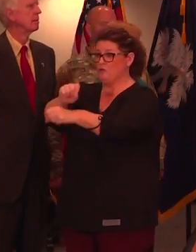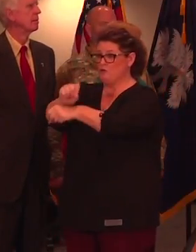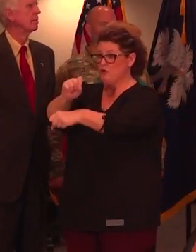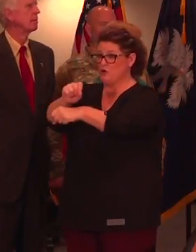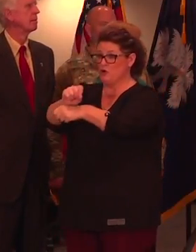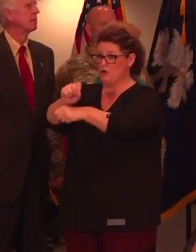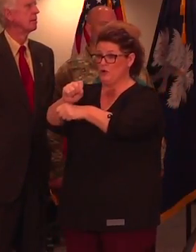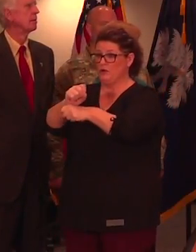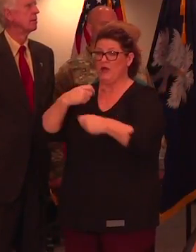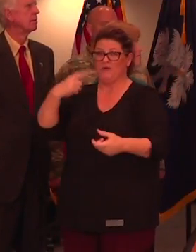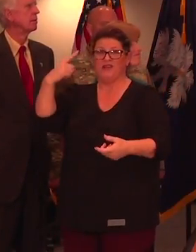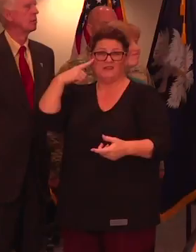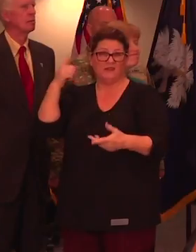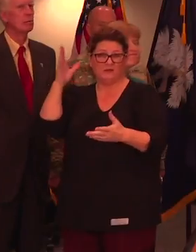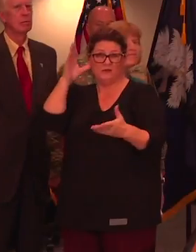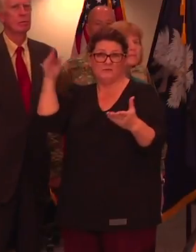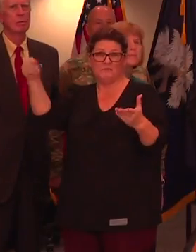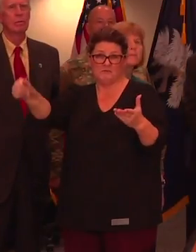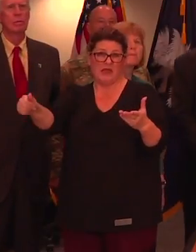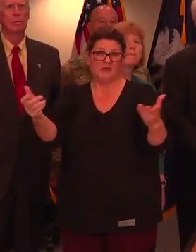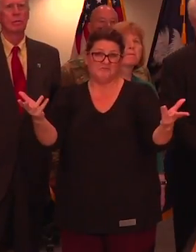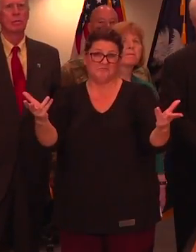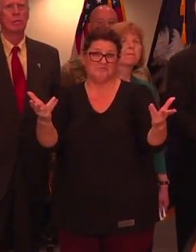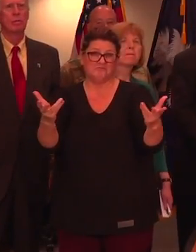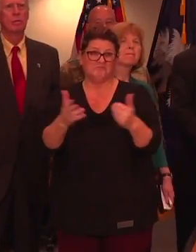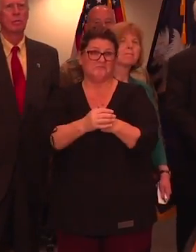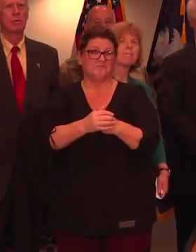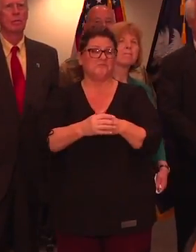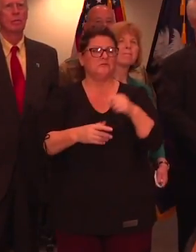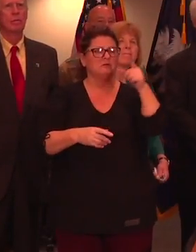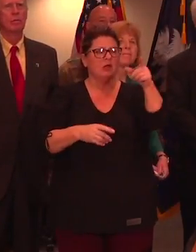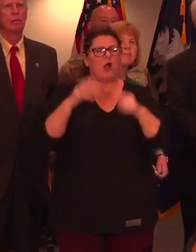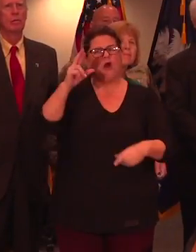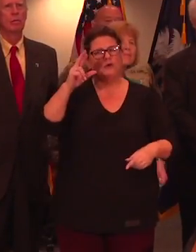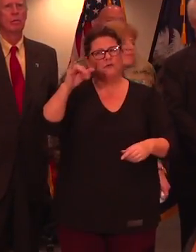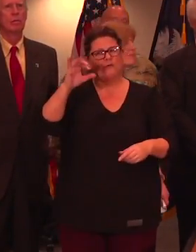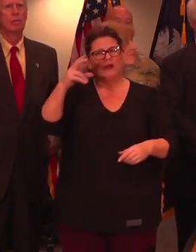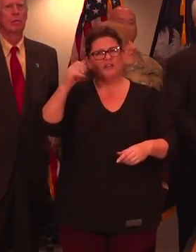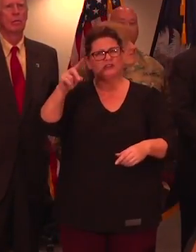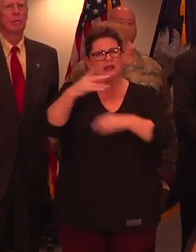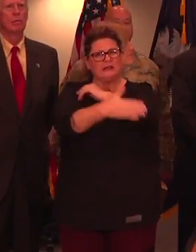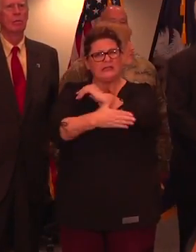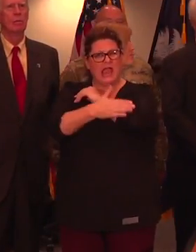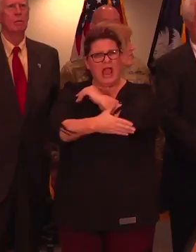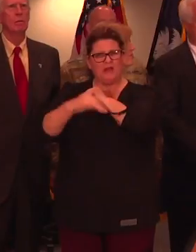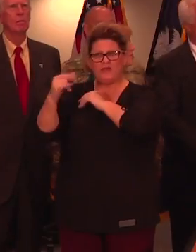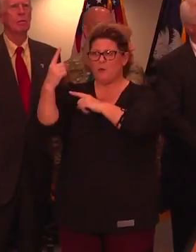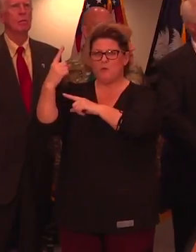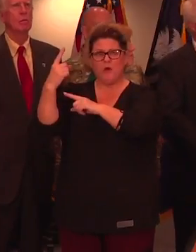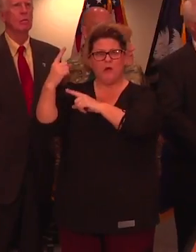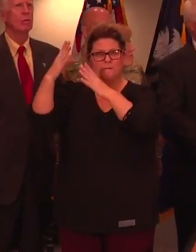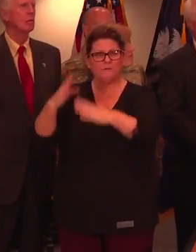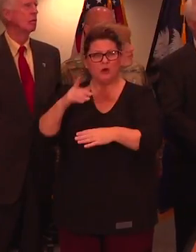to be logically paid. Did we get any information on a case in Richland County, whether that person was, where